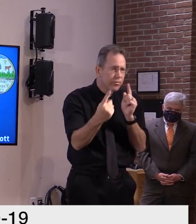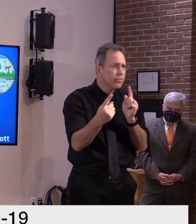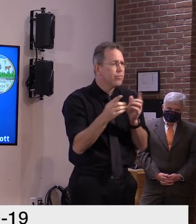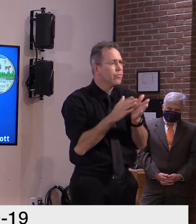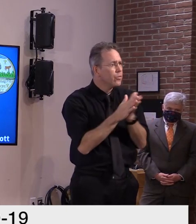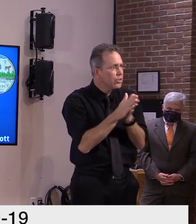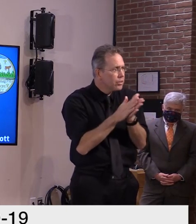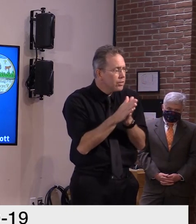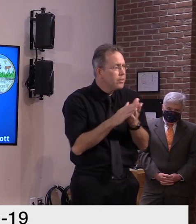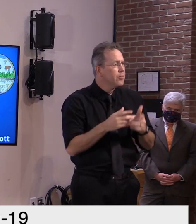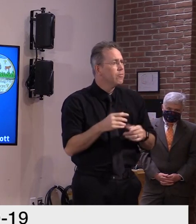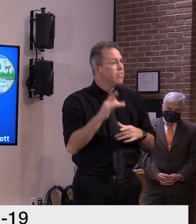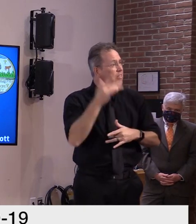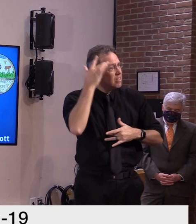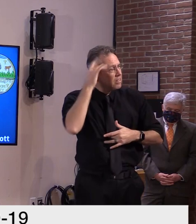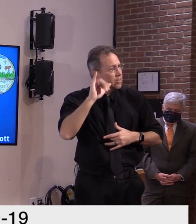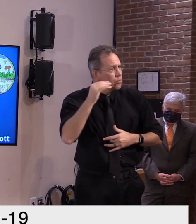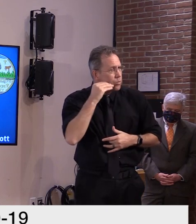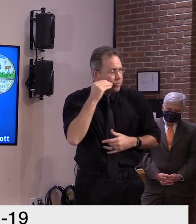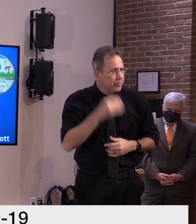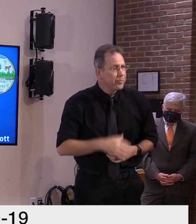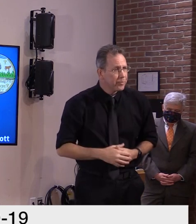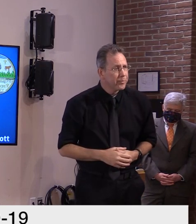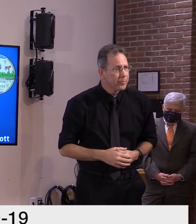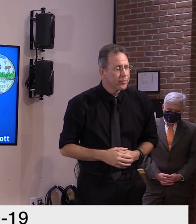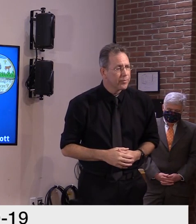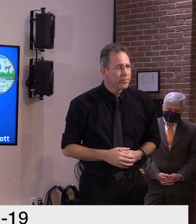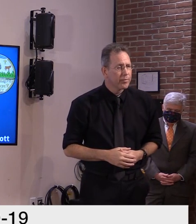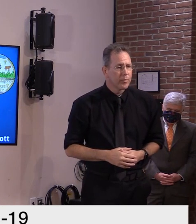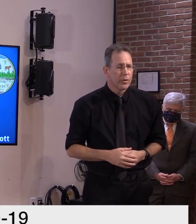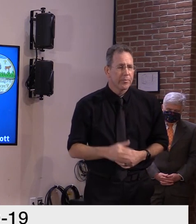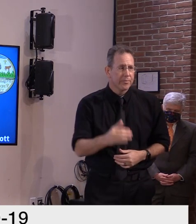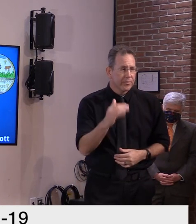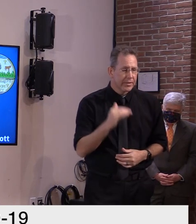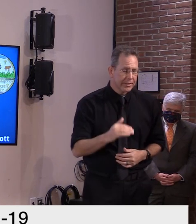Next, we have Aaron at VT Digger.